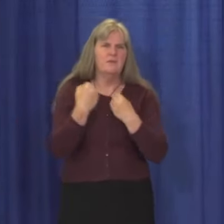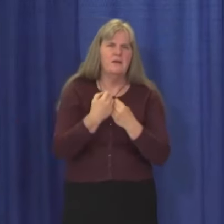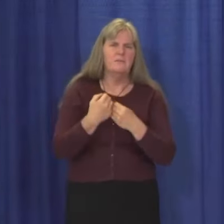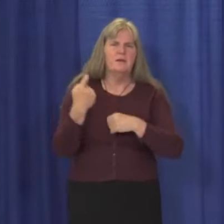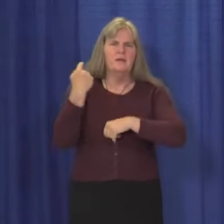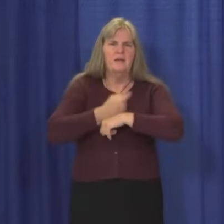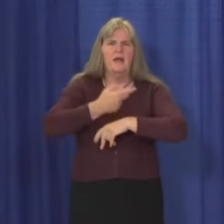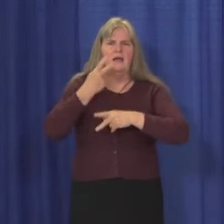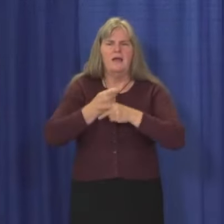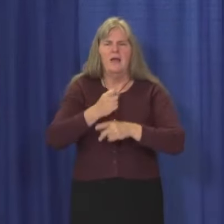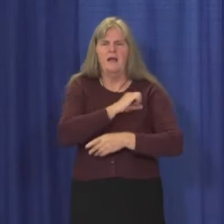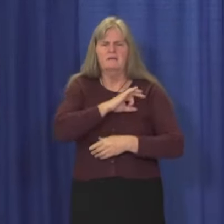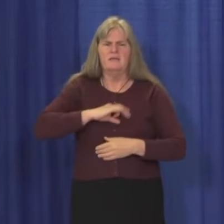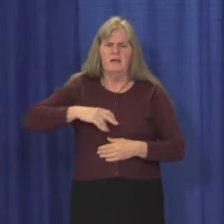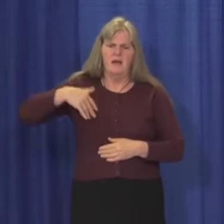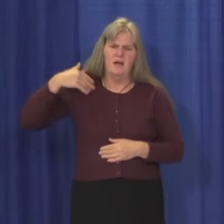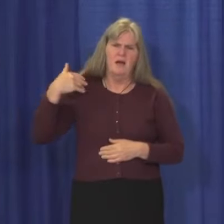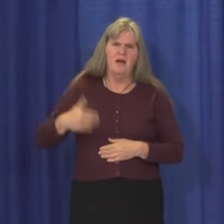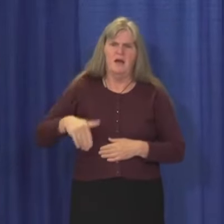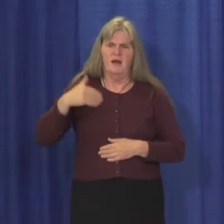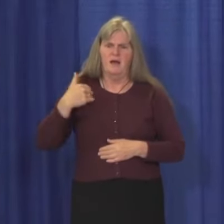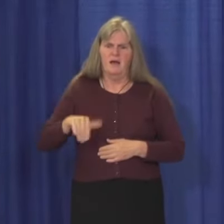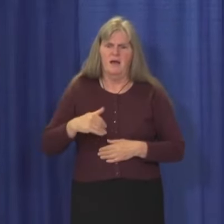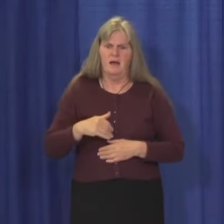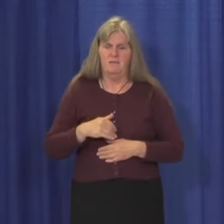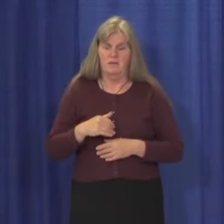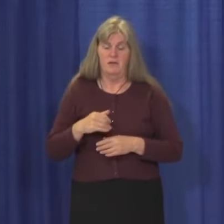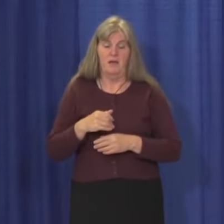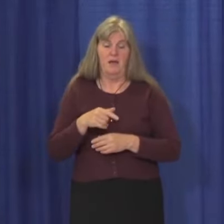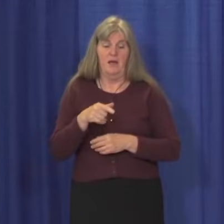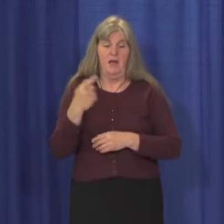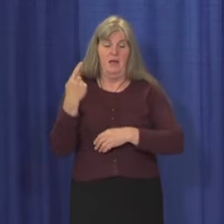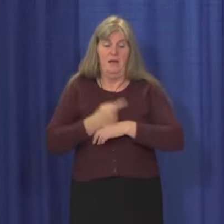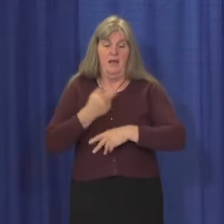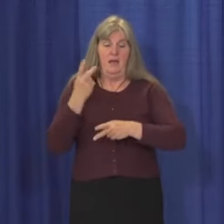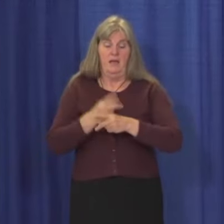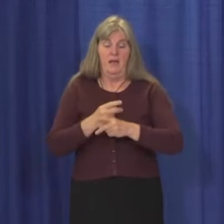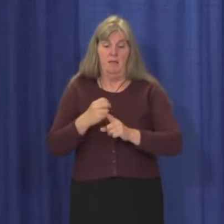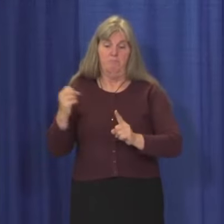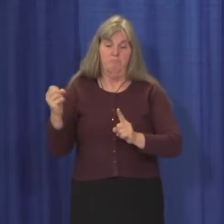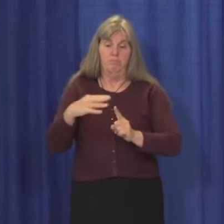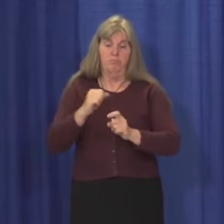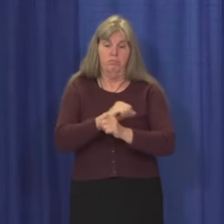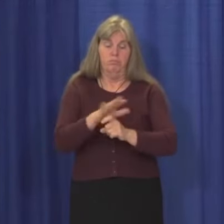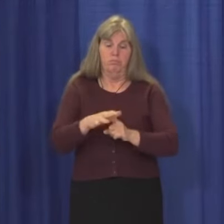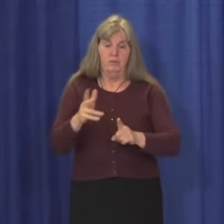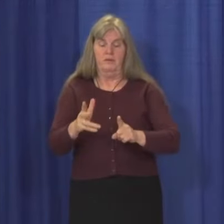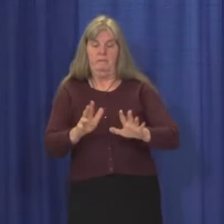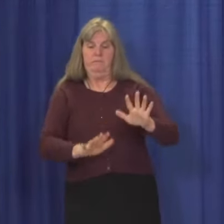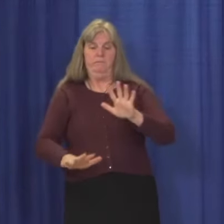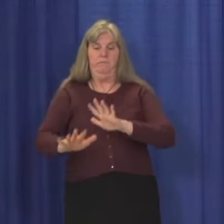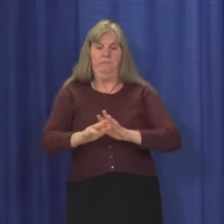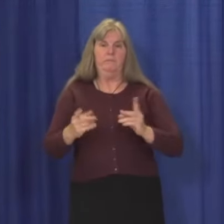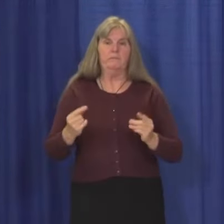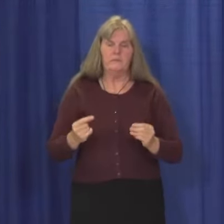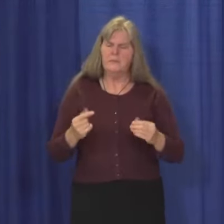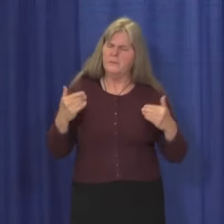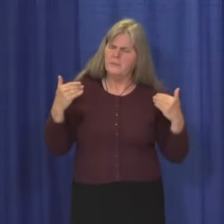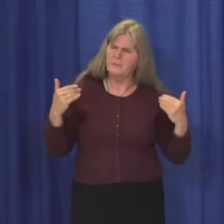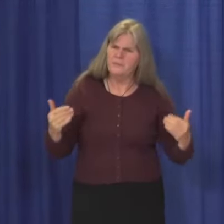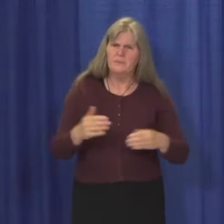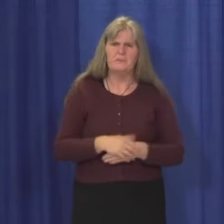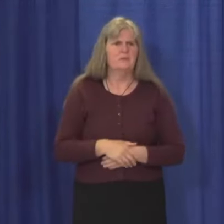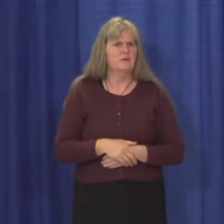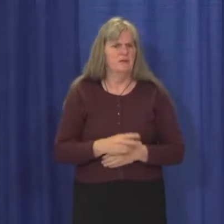operators, as they have had to respond to these exposures and infection within daycares. The response has involved a